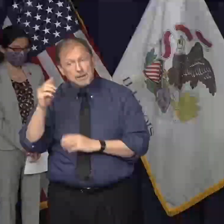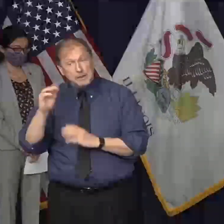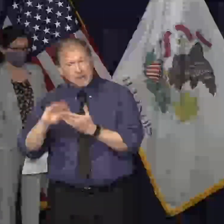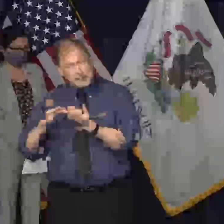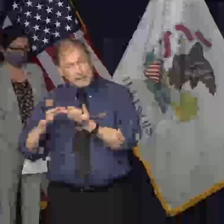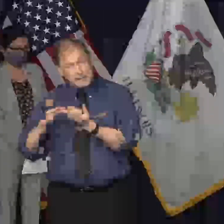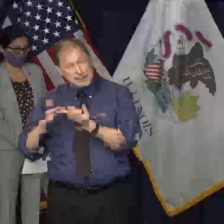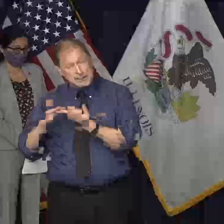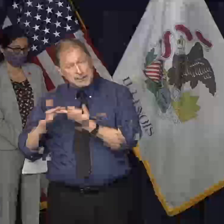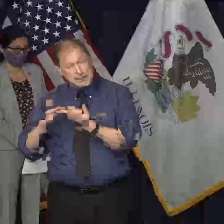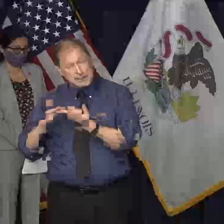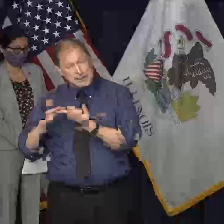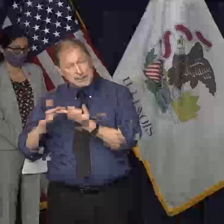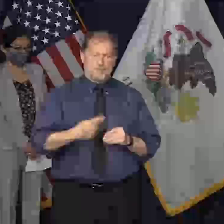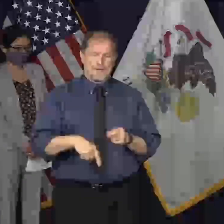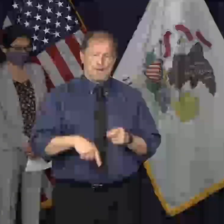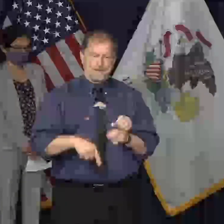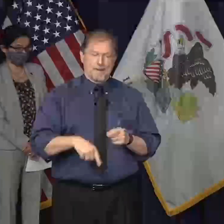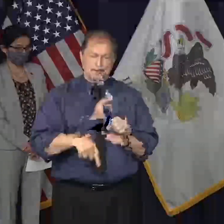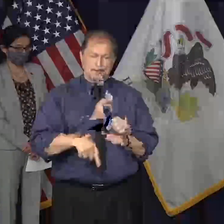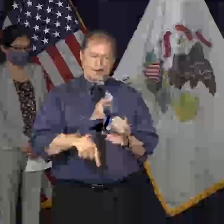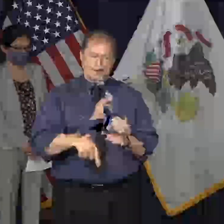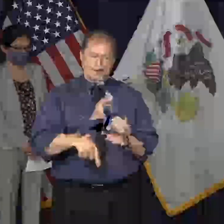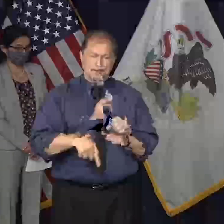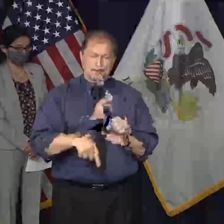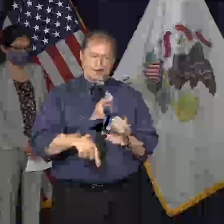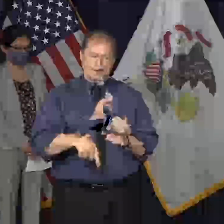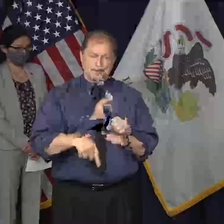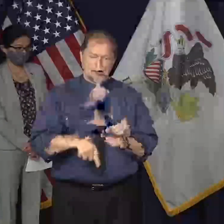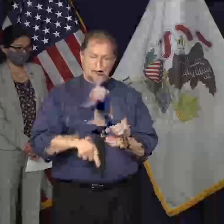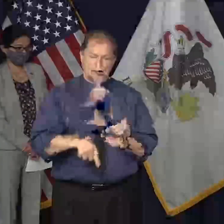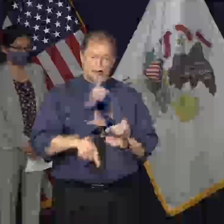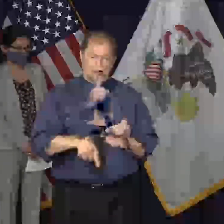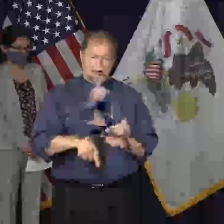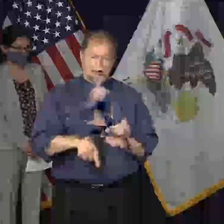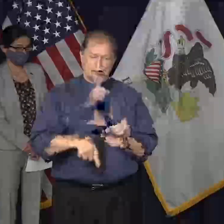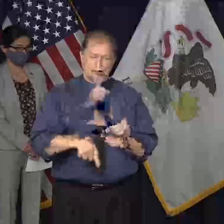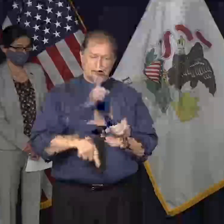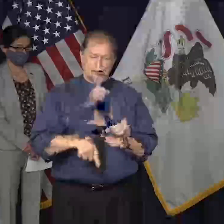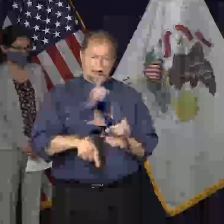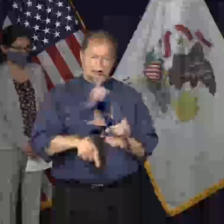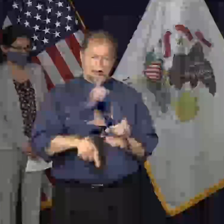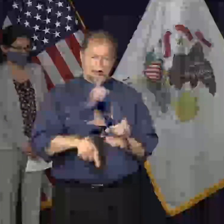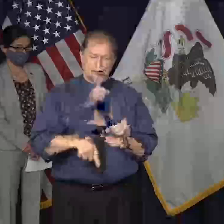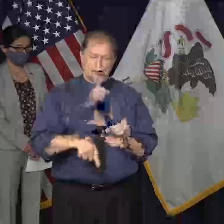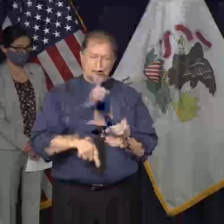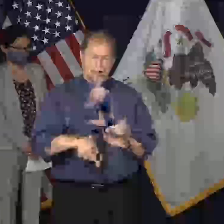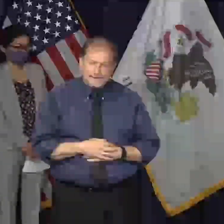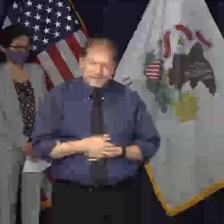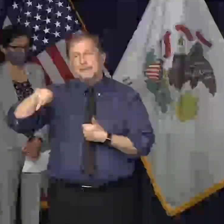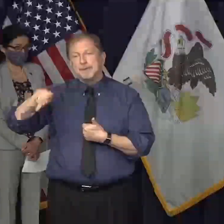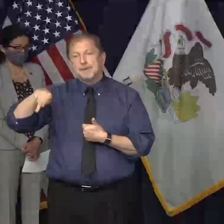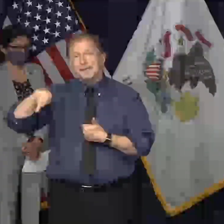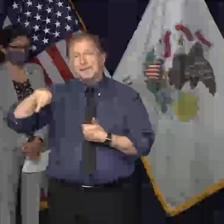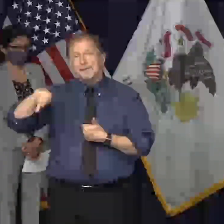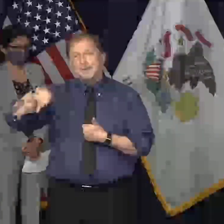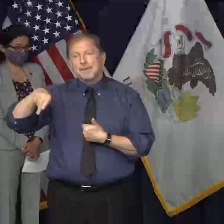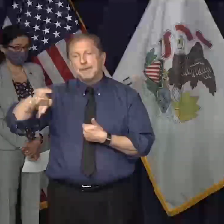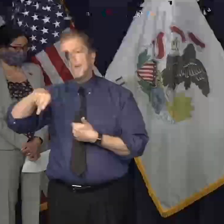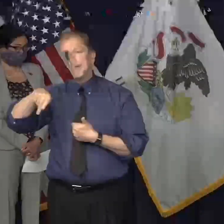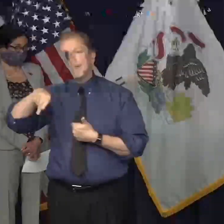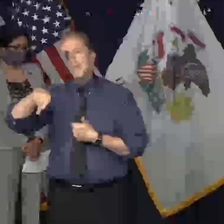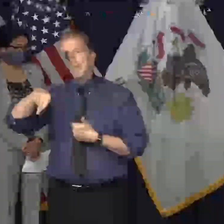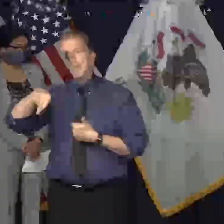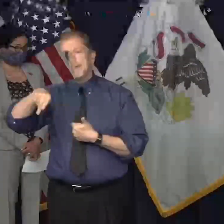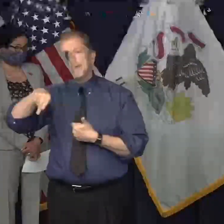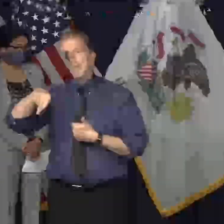our decisions as well as our solutions. First, the IDPH COVID-19 Equity Task Force,